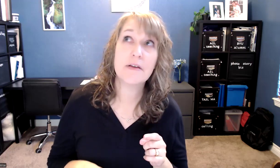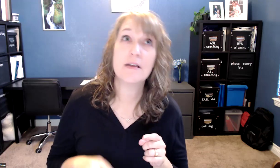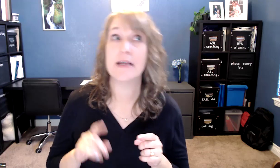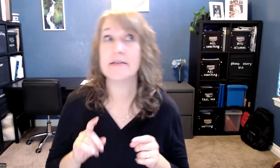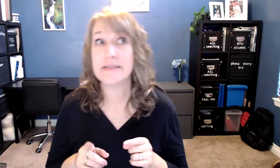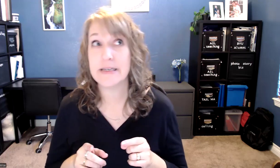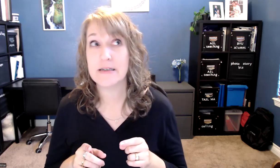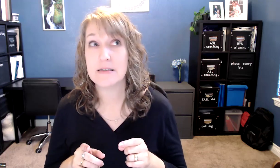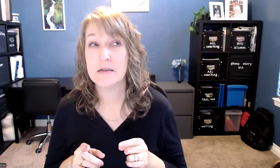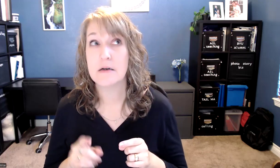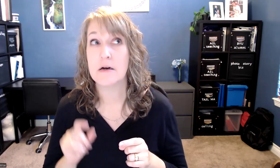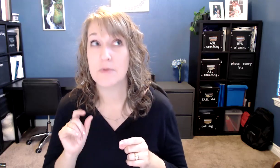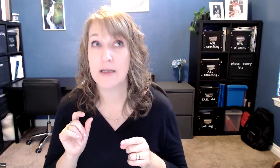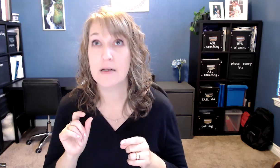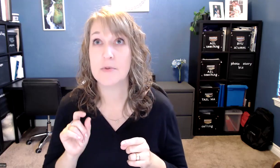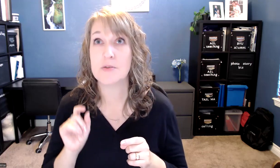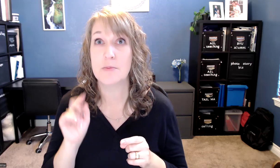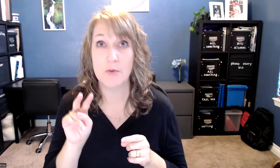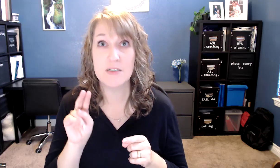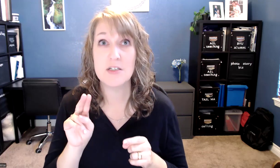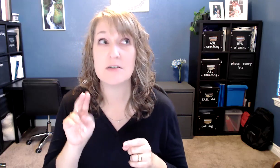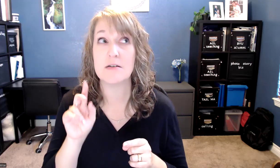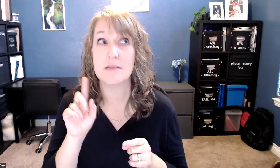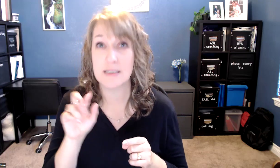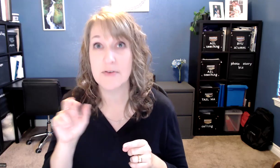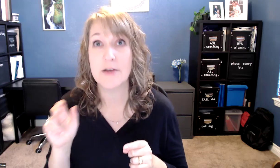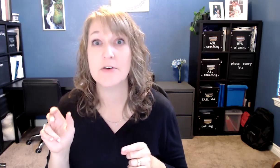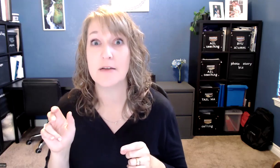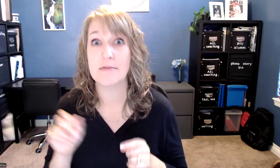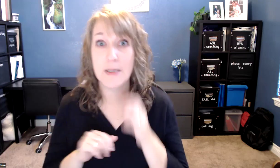7 and 6 are rocking numbers when both digits are 6, 7, 8, or 9, right?